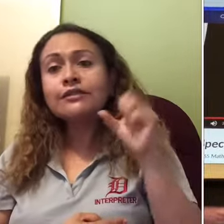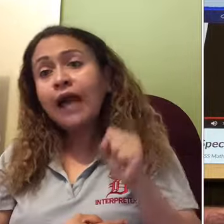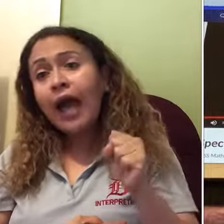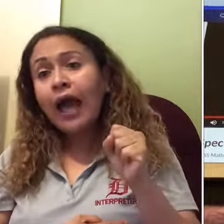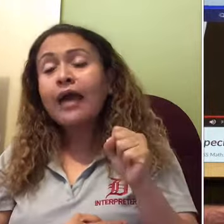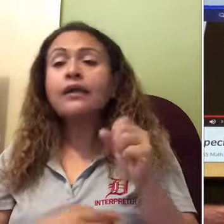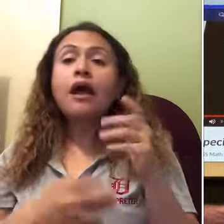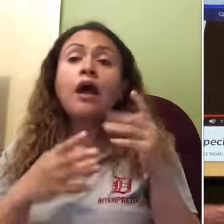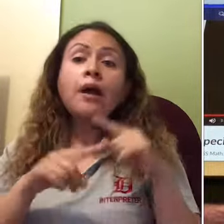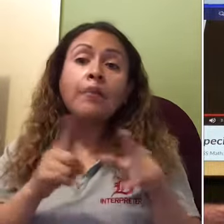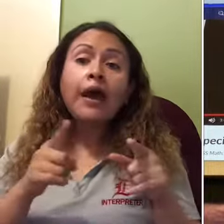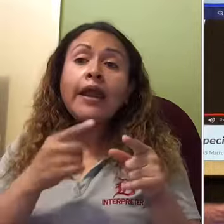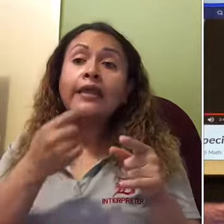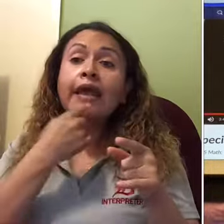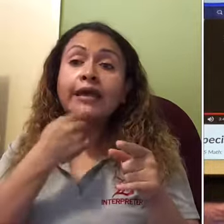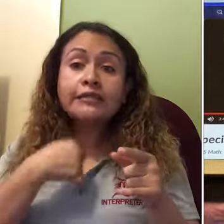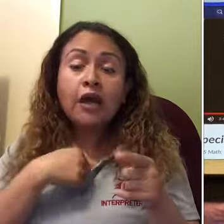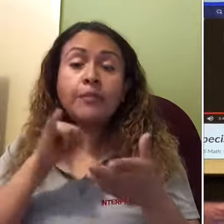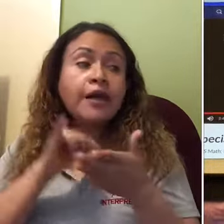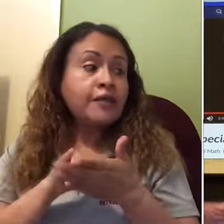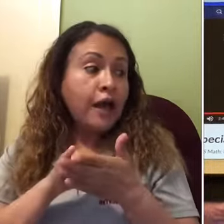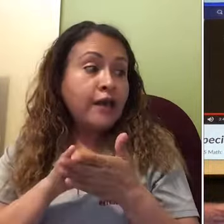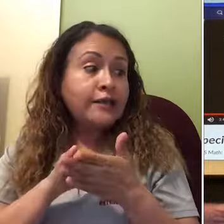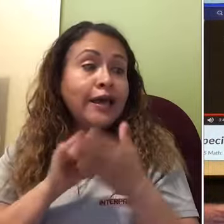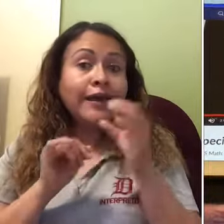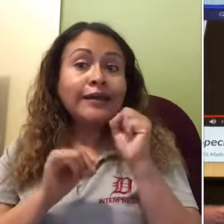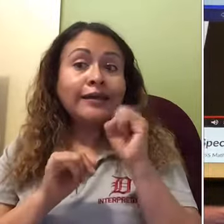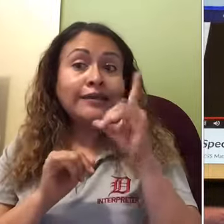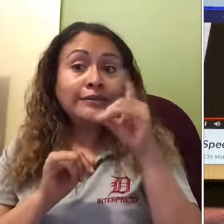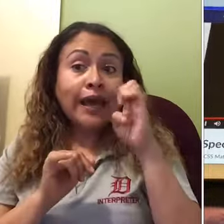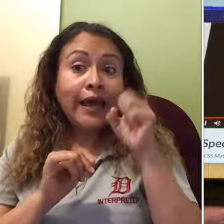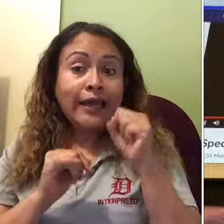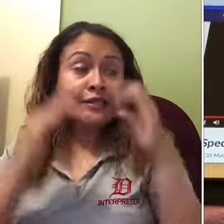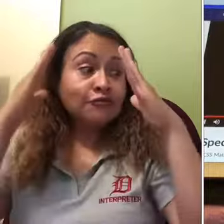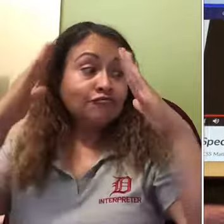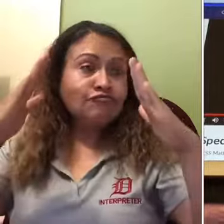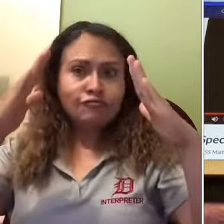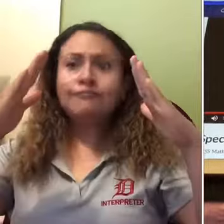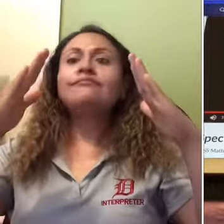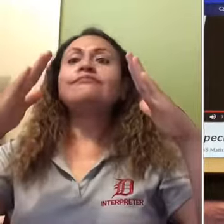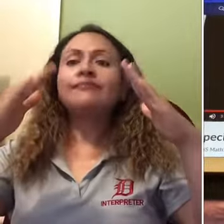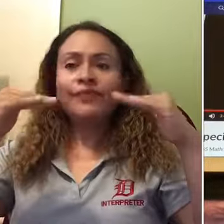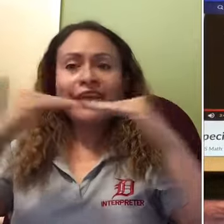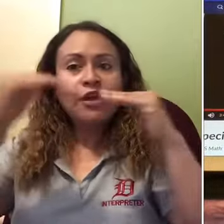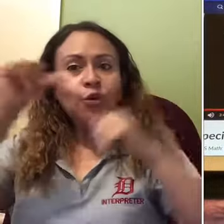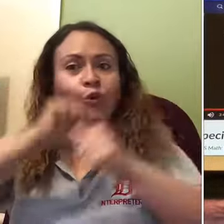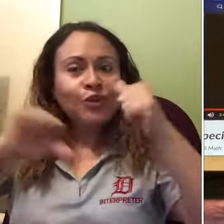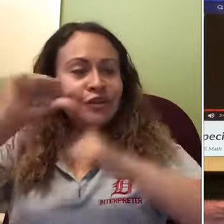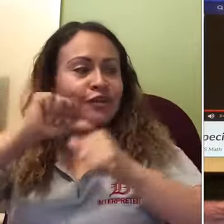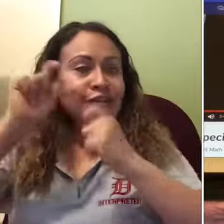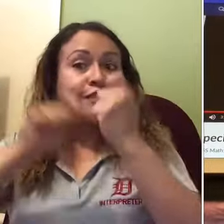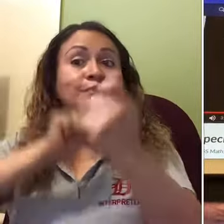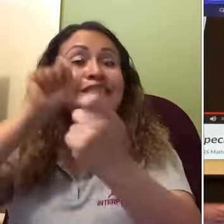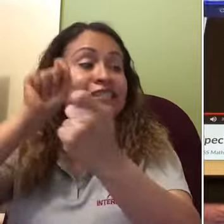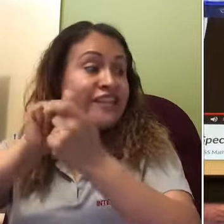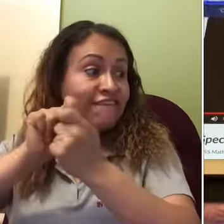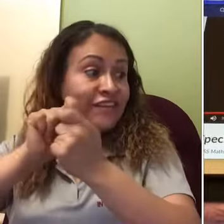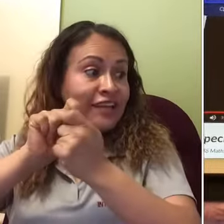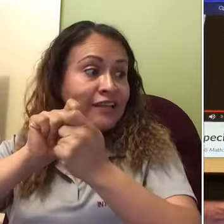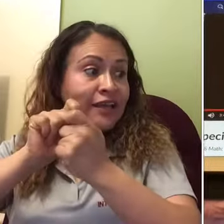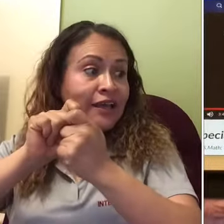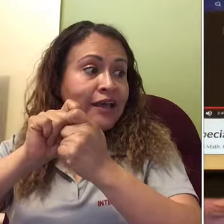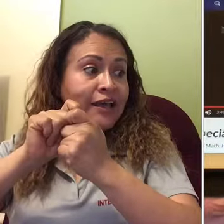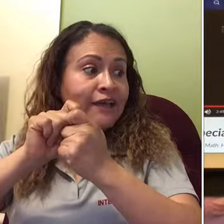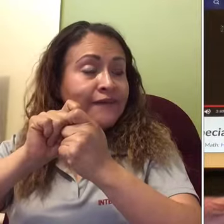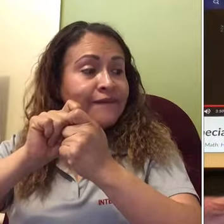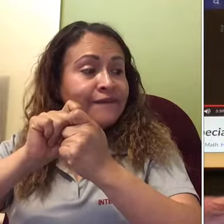that does for us is it tells us that the corresponding sides of these triangles are going to be equal. In particular, the length